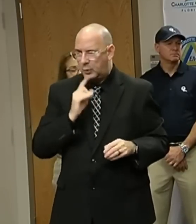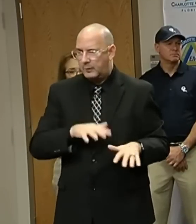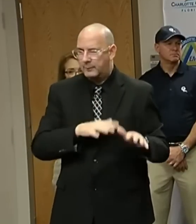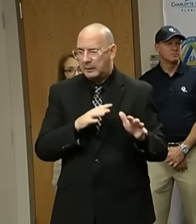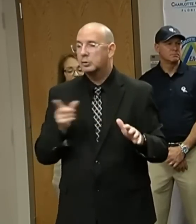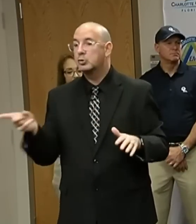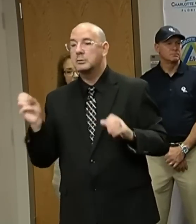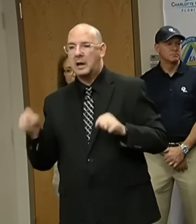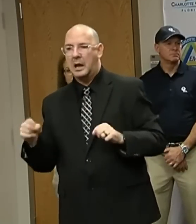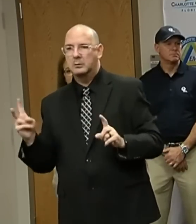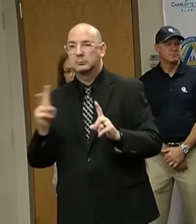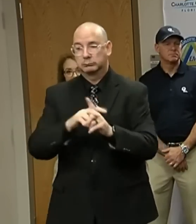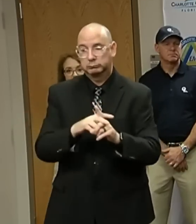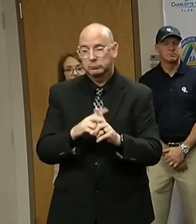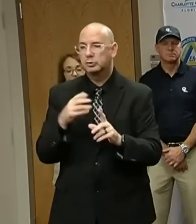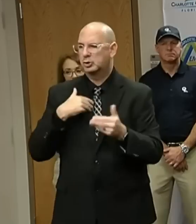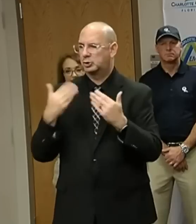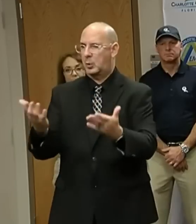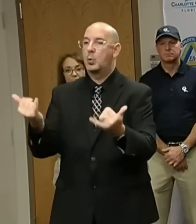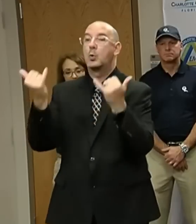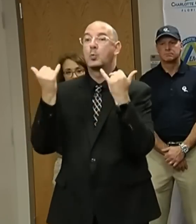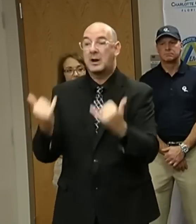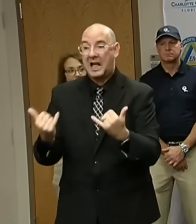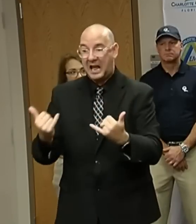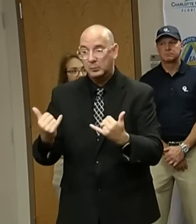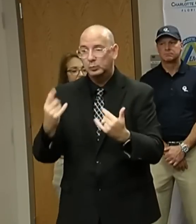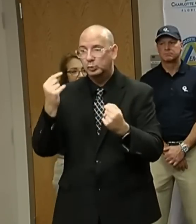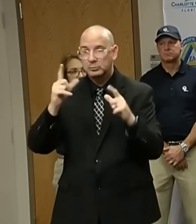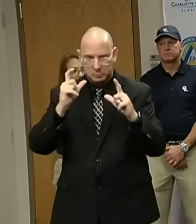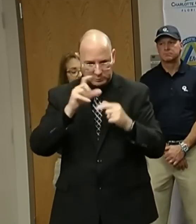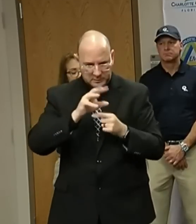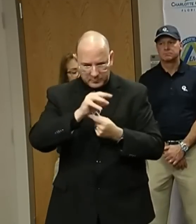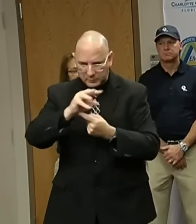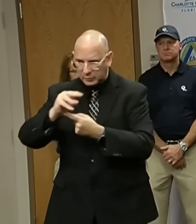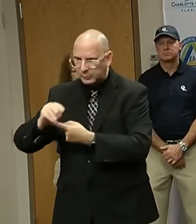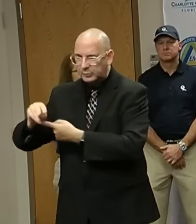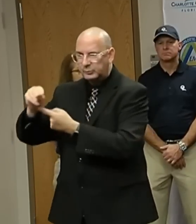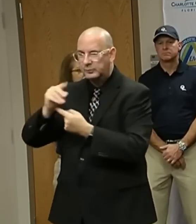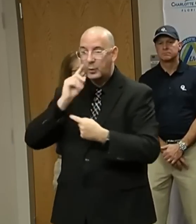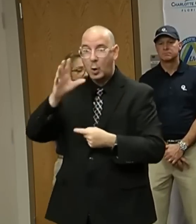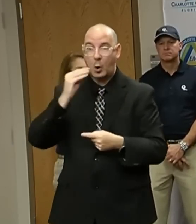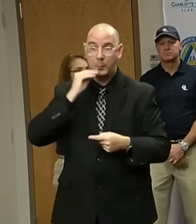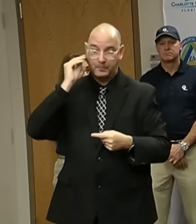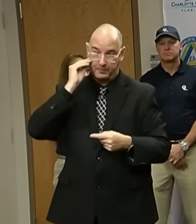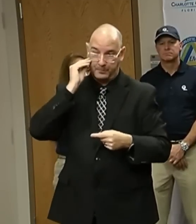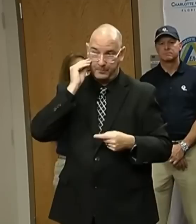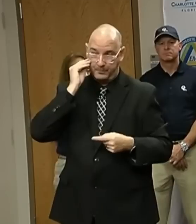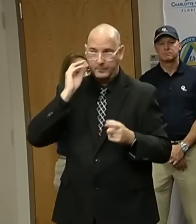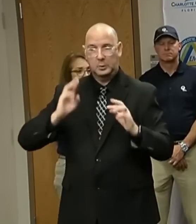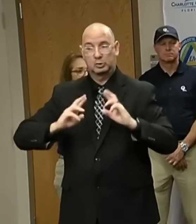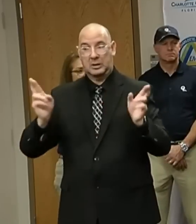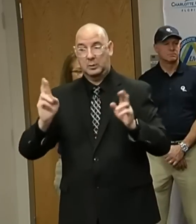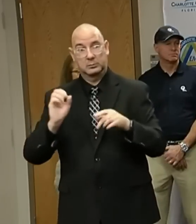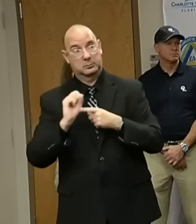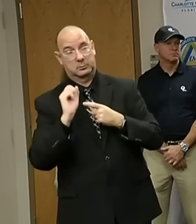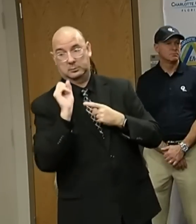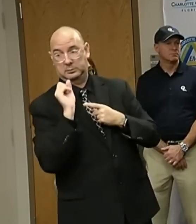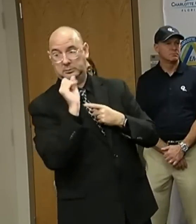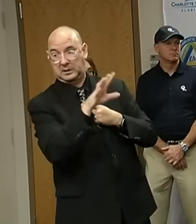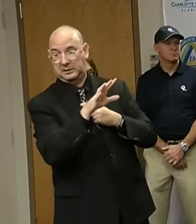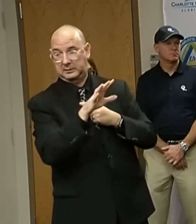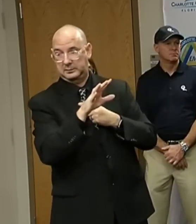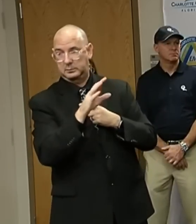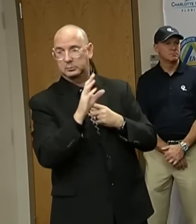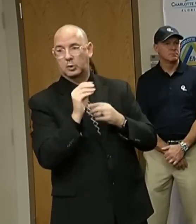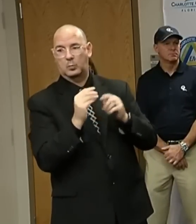of the damage of your home and have those so that you can present those and so you can get paid quicker. If you took pictures of the water line,